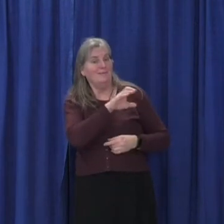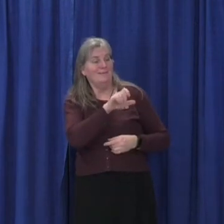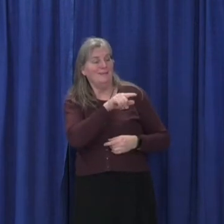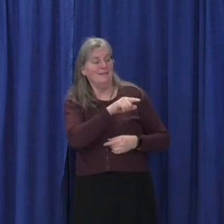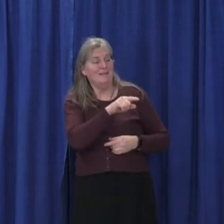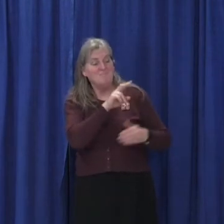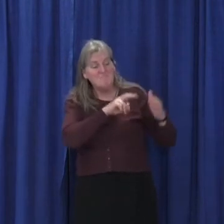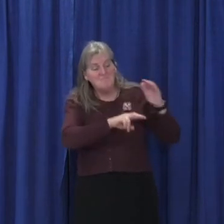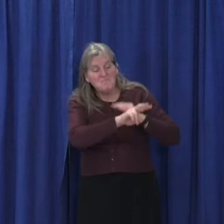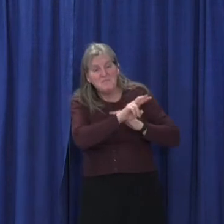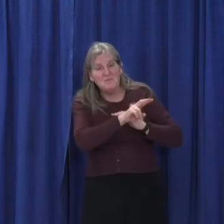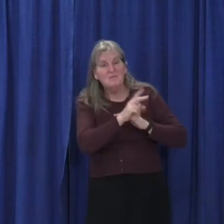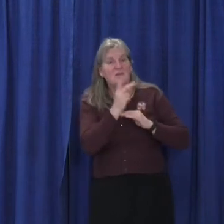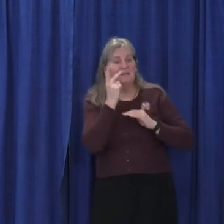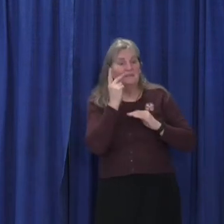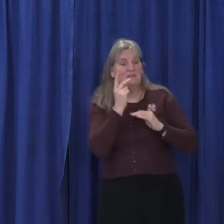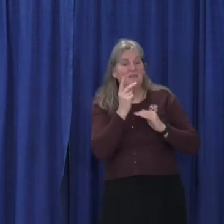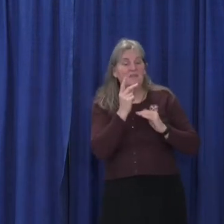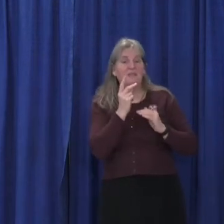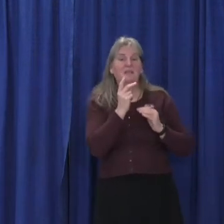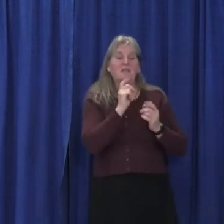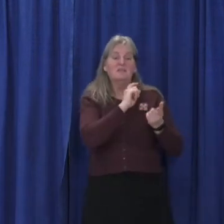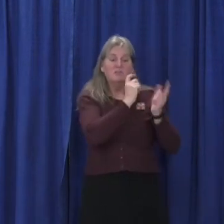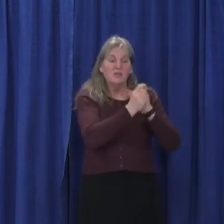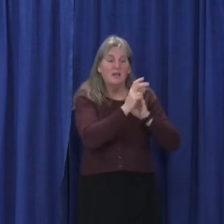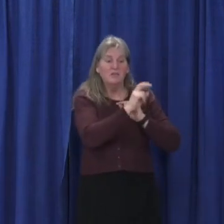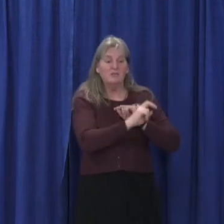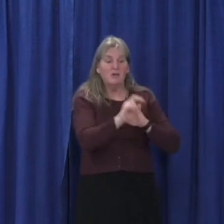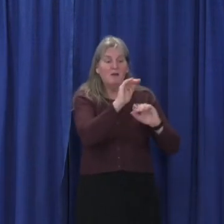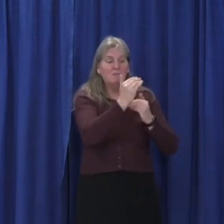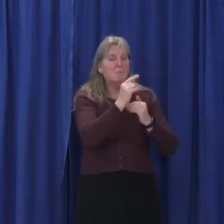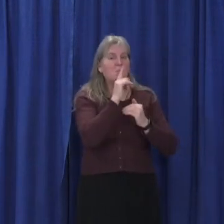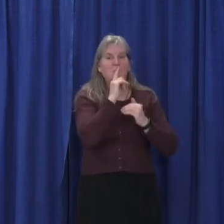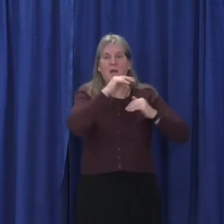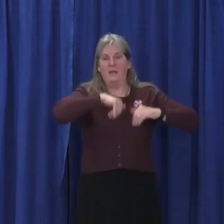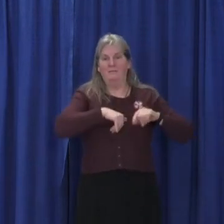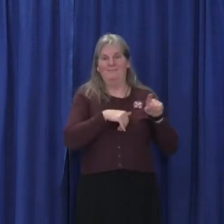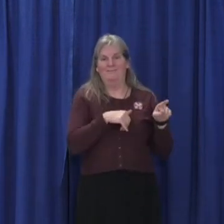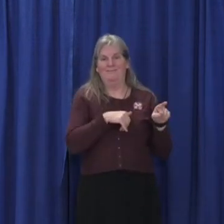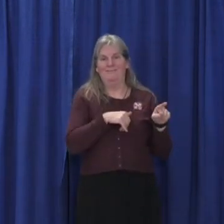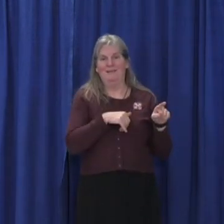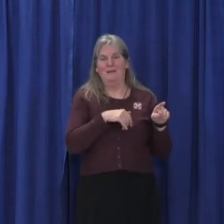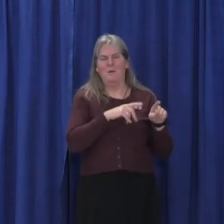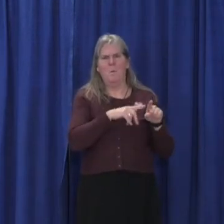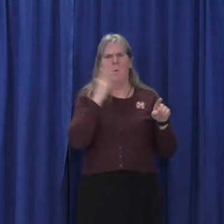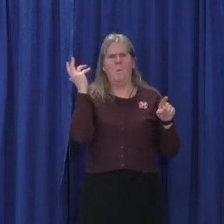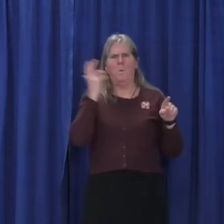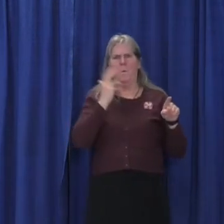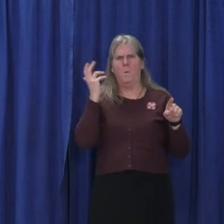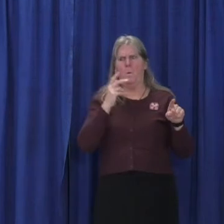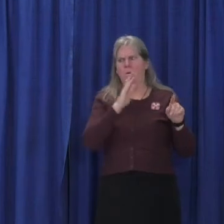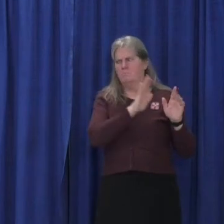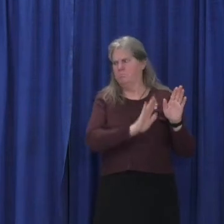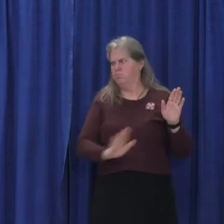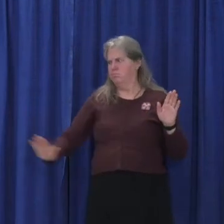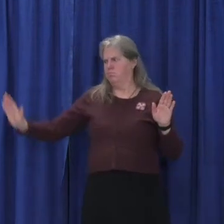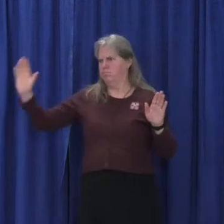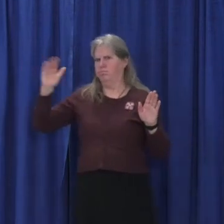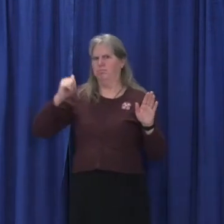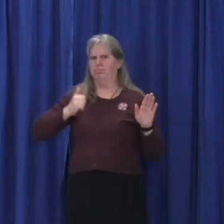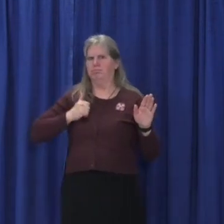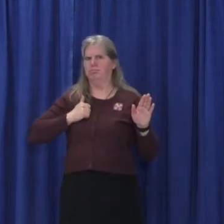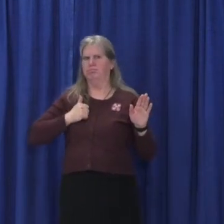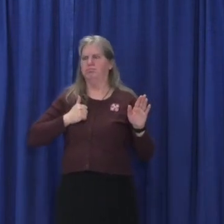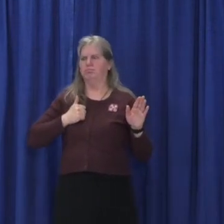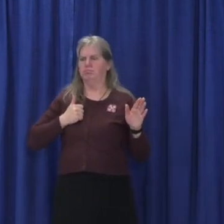foreseeing currently any changes to any travel restrictions at this time. But it was very telling to have a full